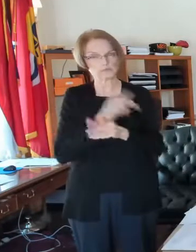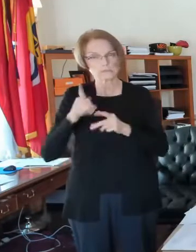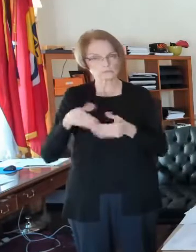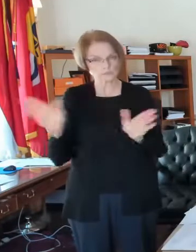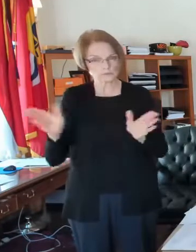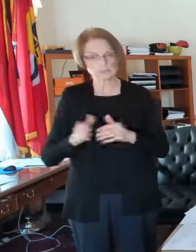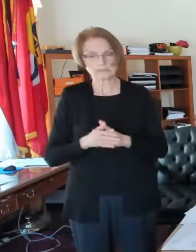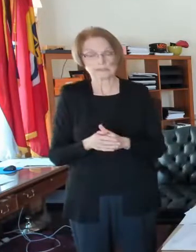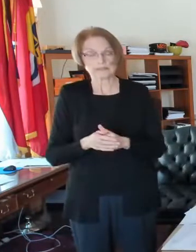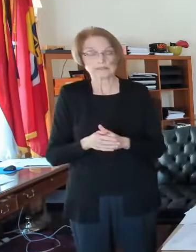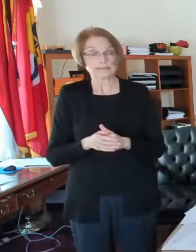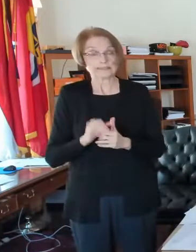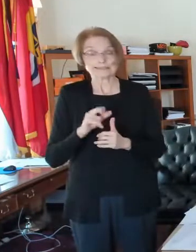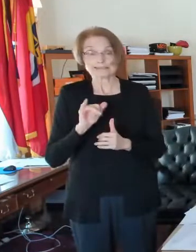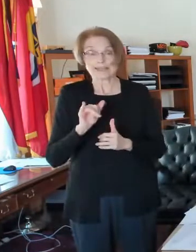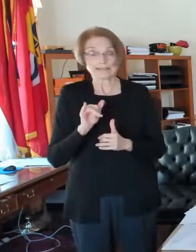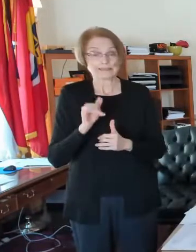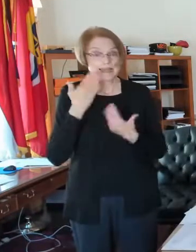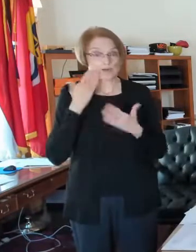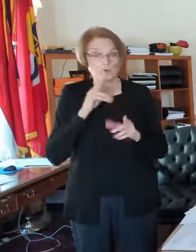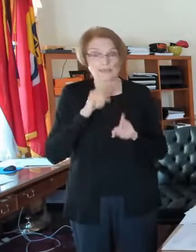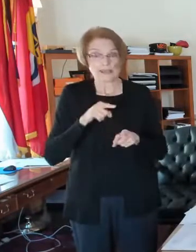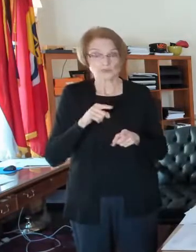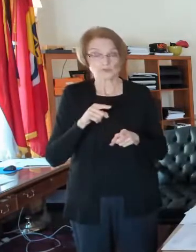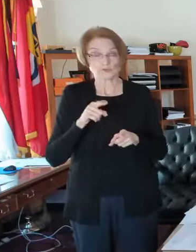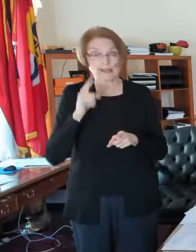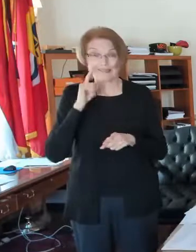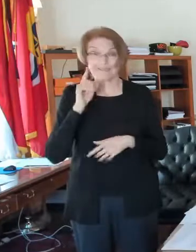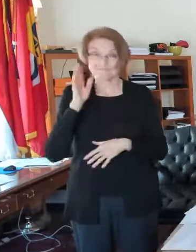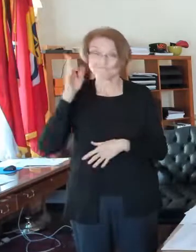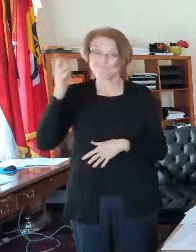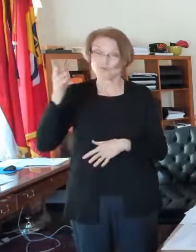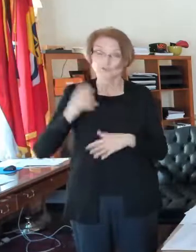I think it's still a ways away because right now,